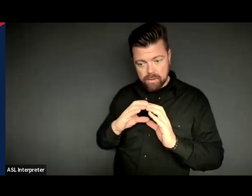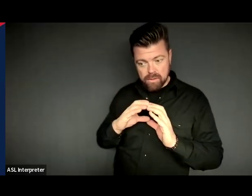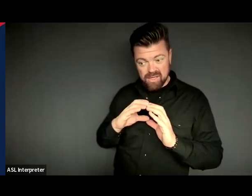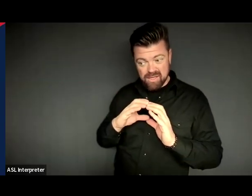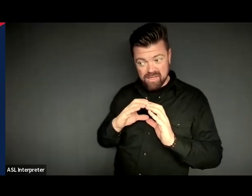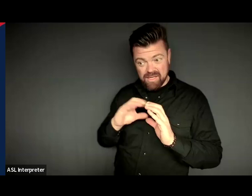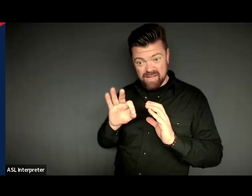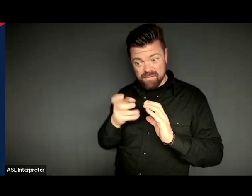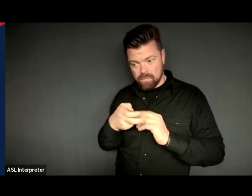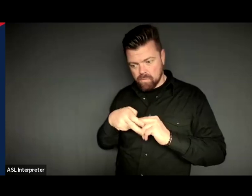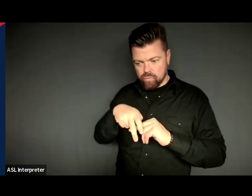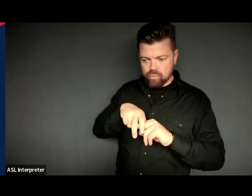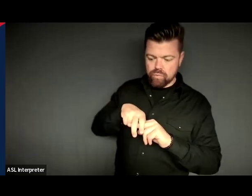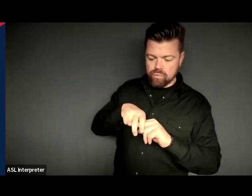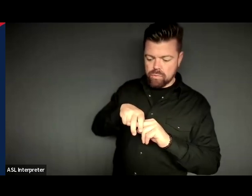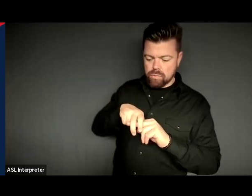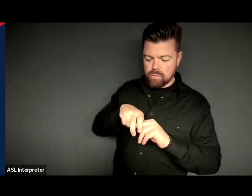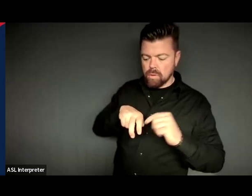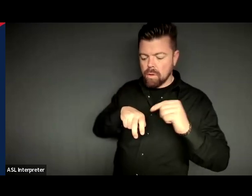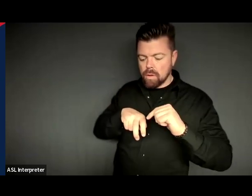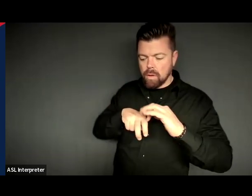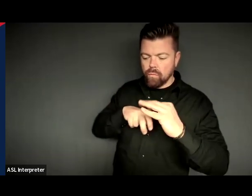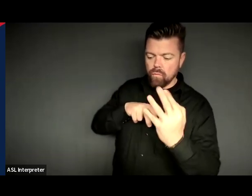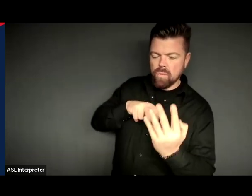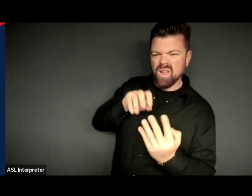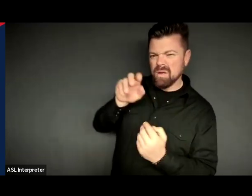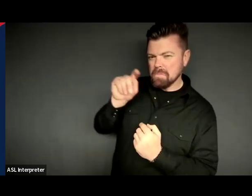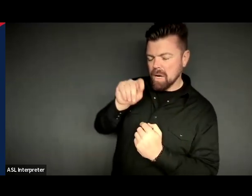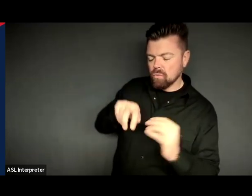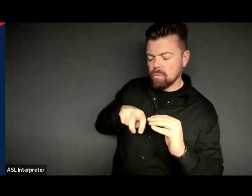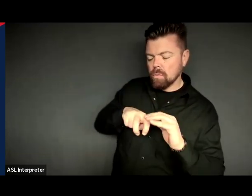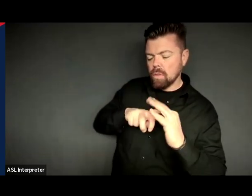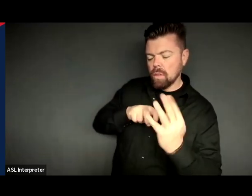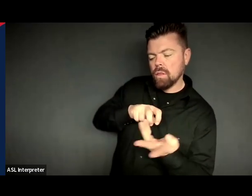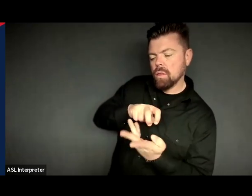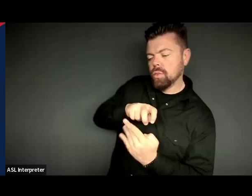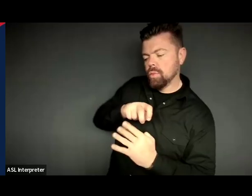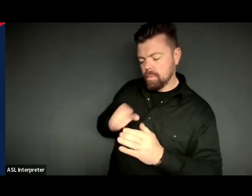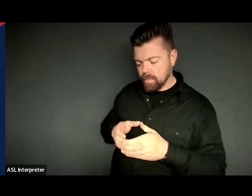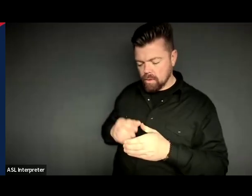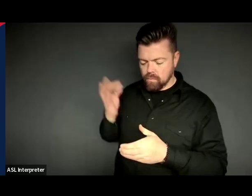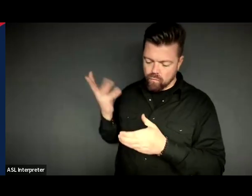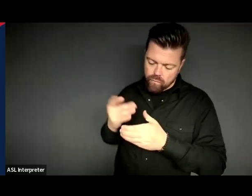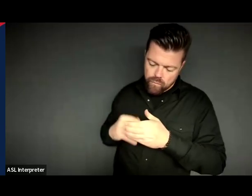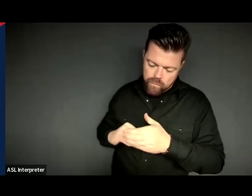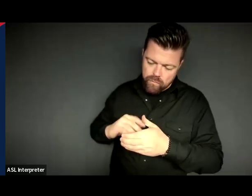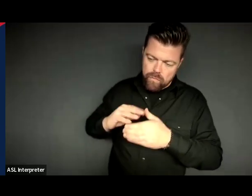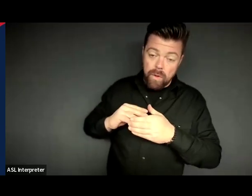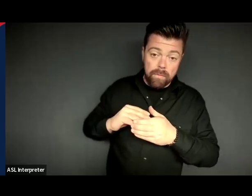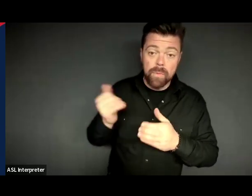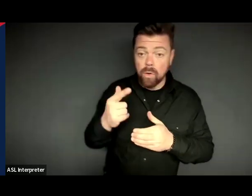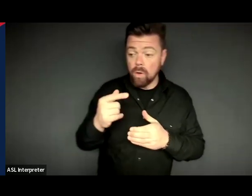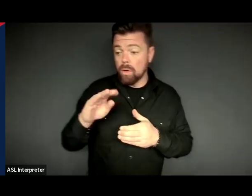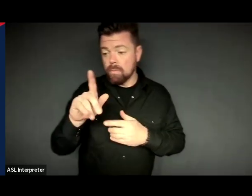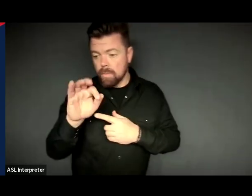you're sitting up, because the urine will pool at the bottom of the bladder and you're able to get all the urine out. If there's